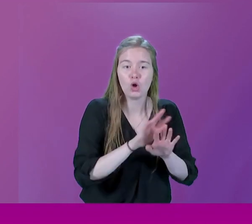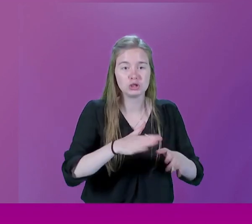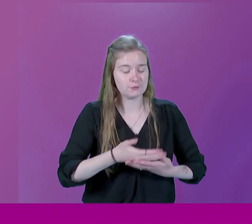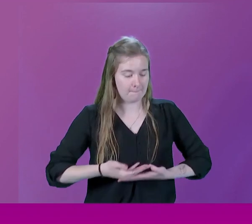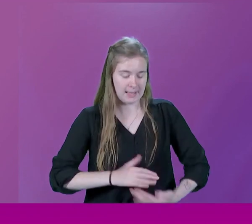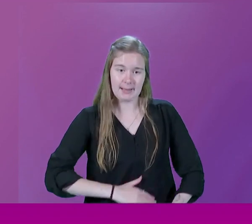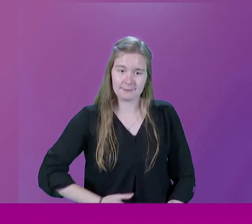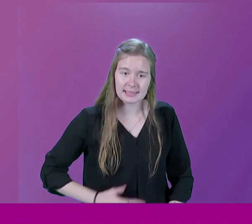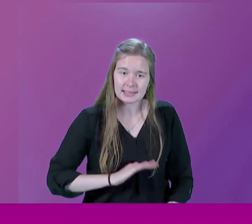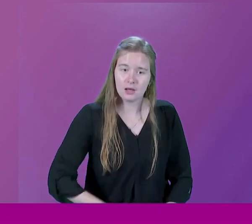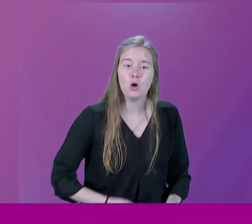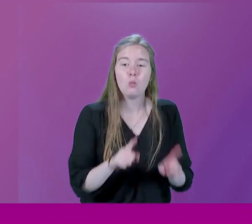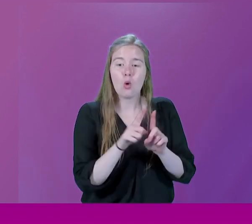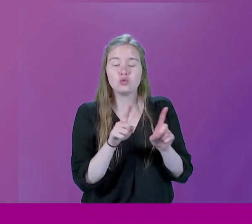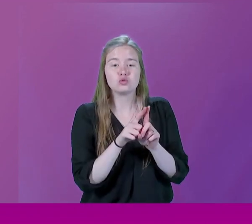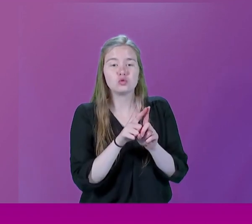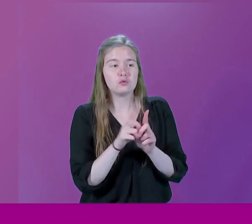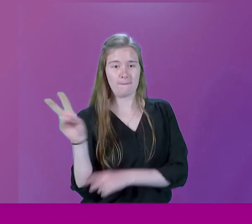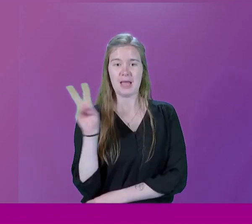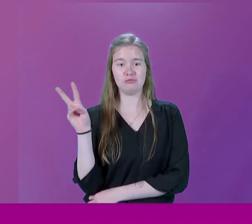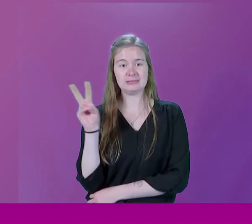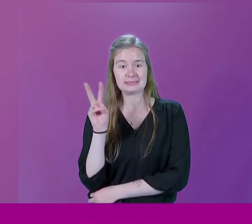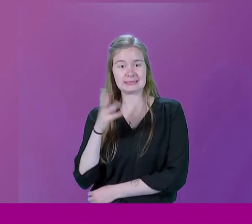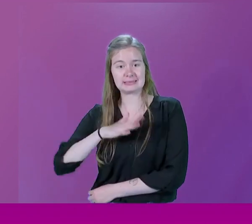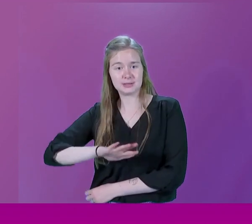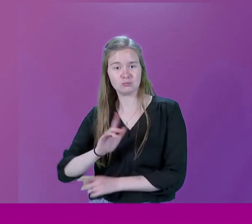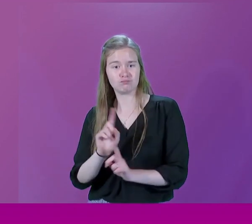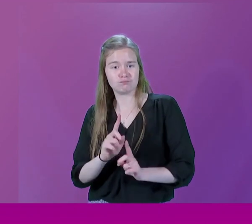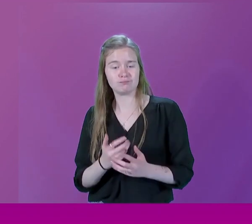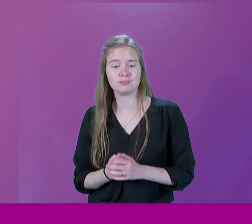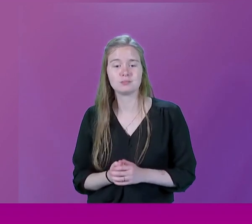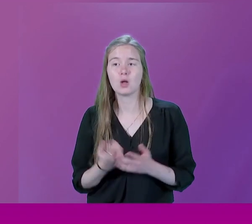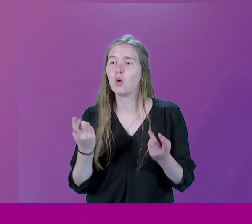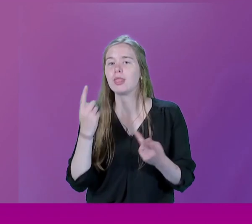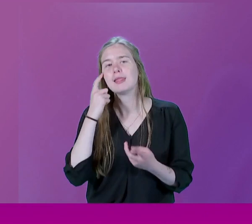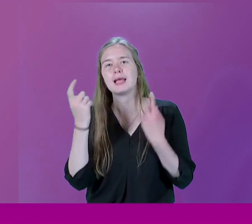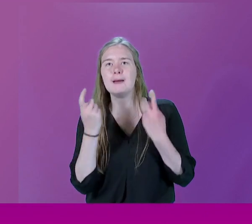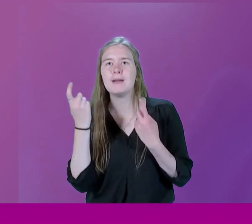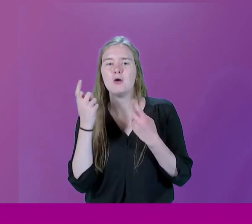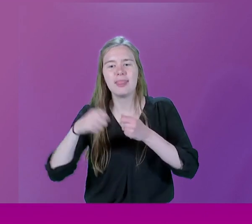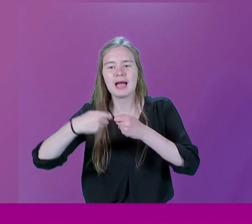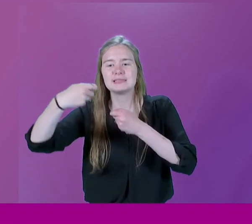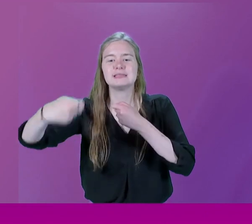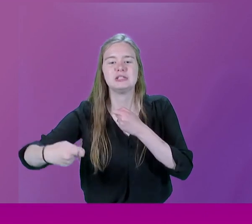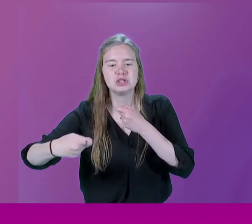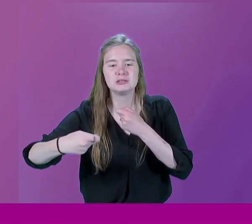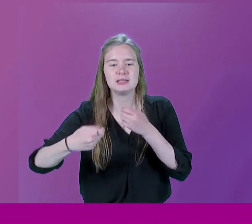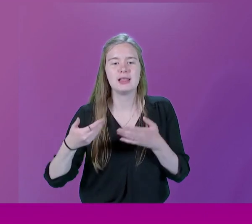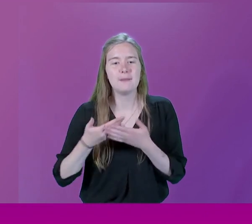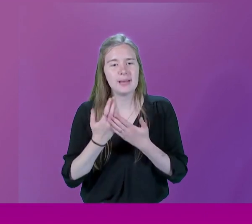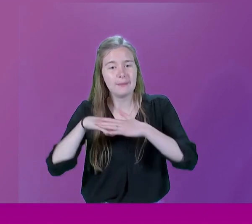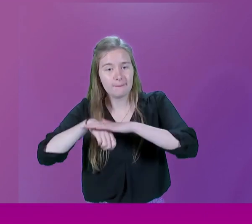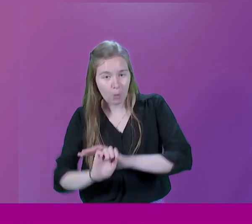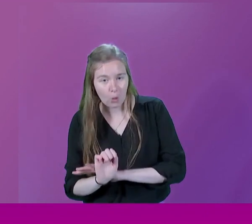the baby but for the parents? What about keeping that extension going once the baby